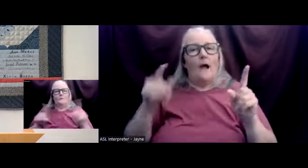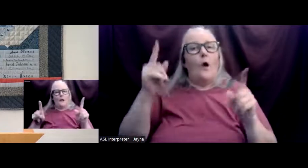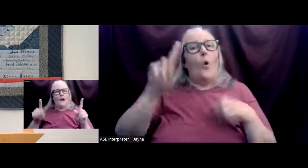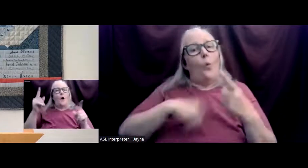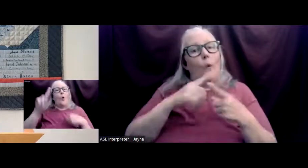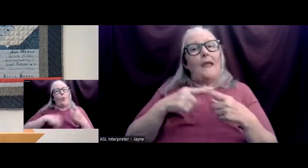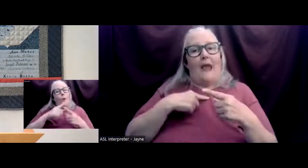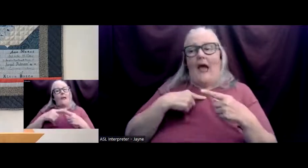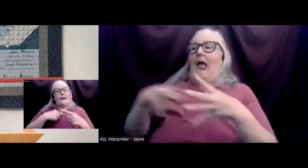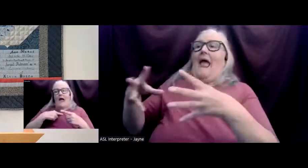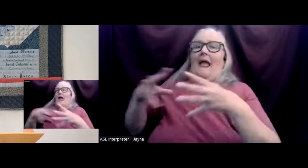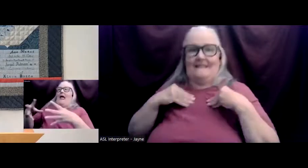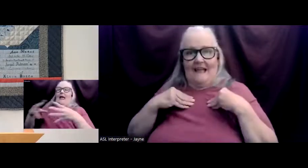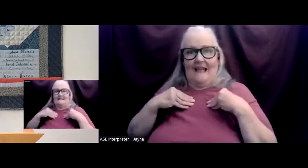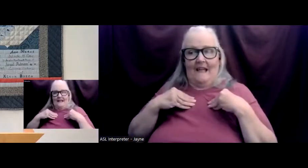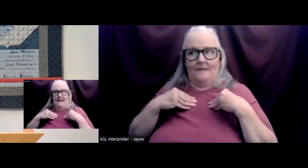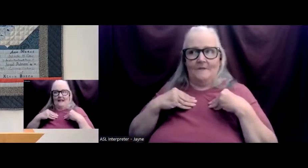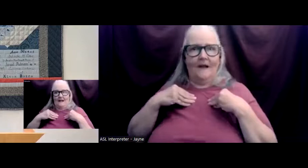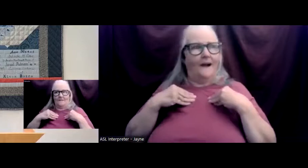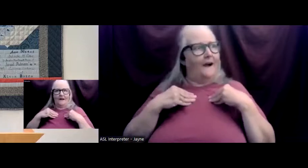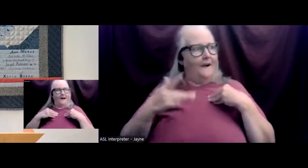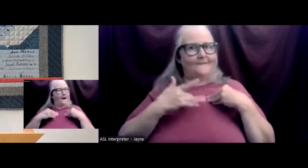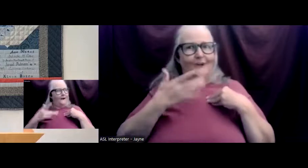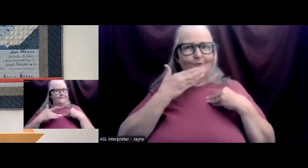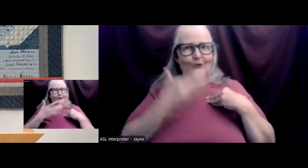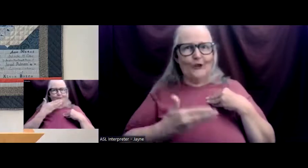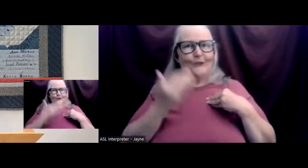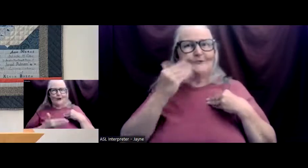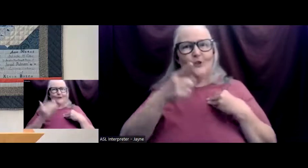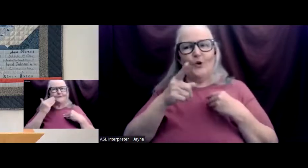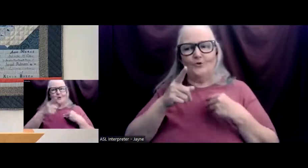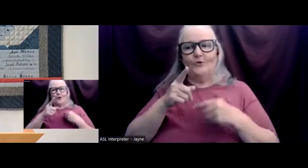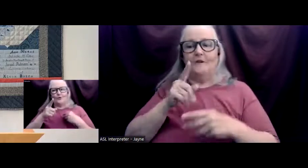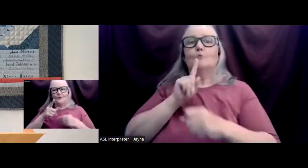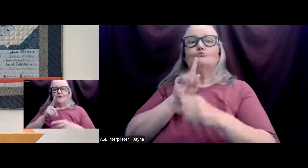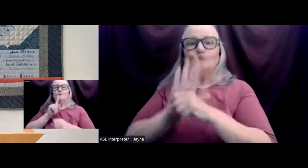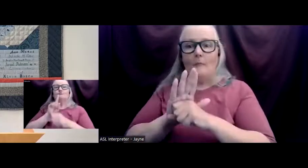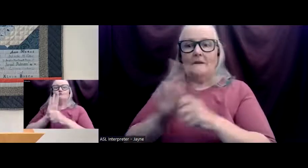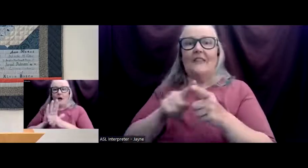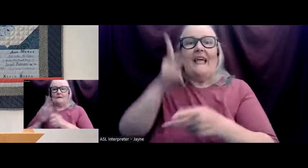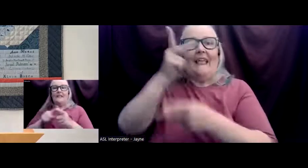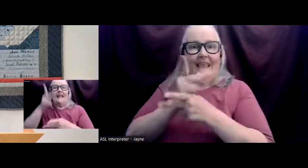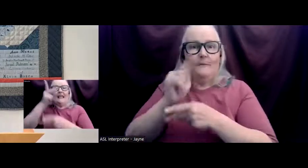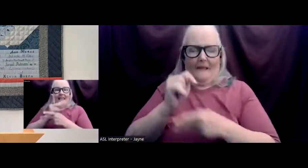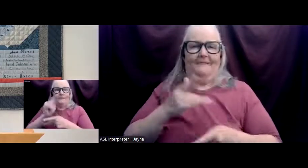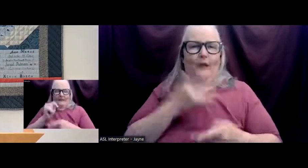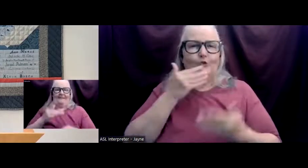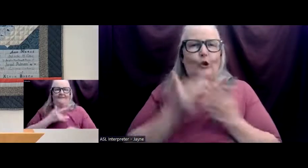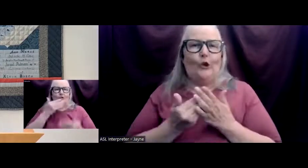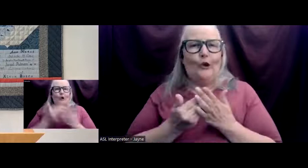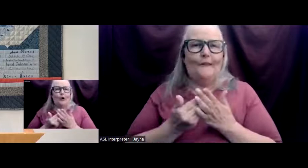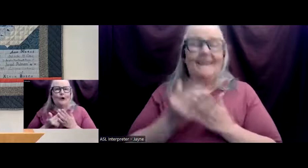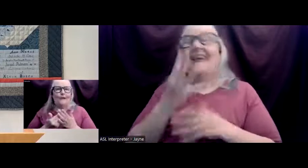yes, I'm going to get that good feeling you get when you make a promise and follow through. And more